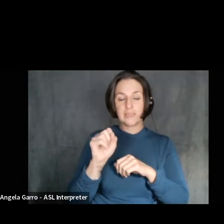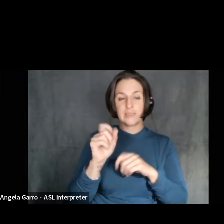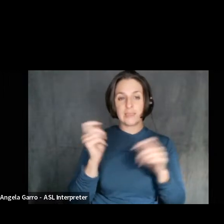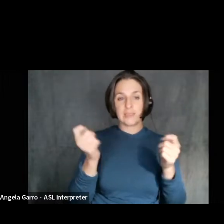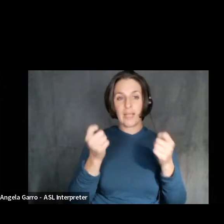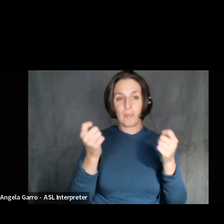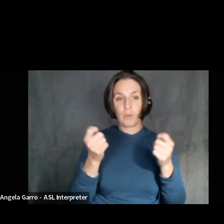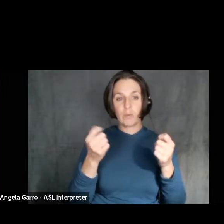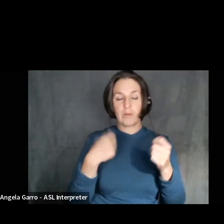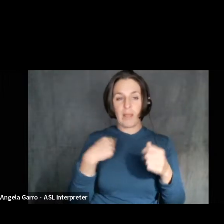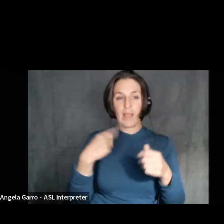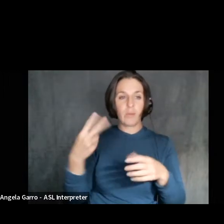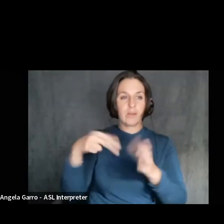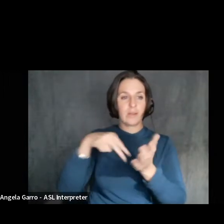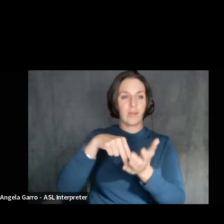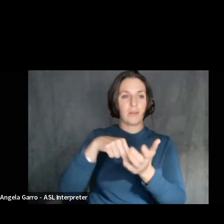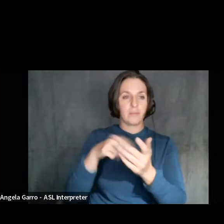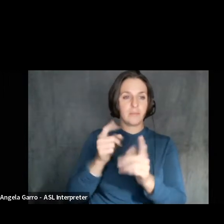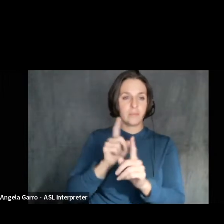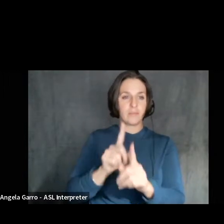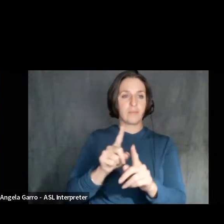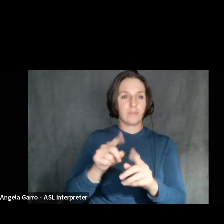to the podium.